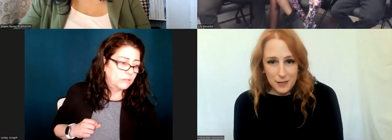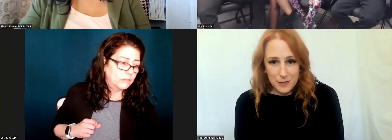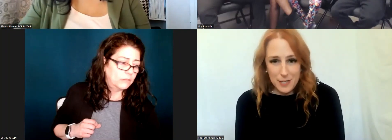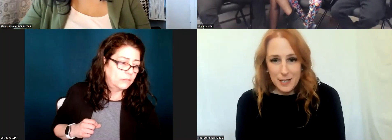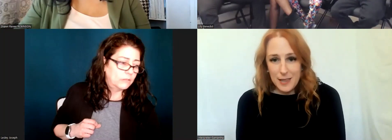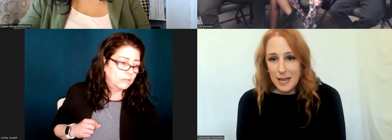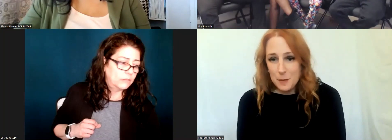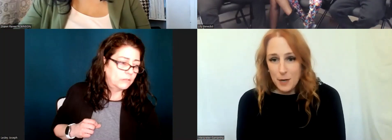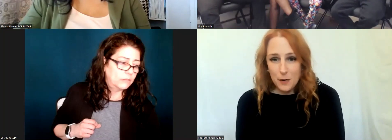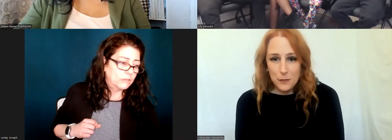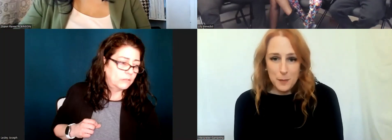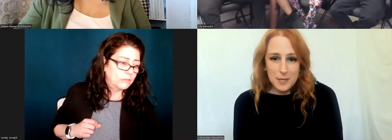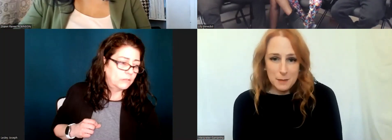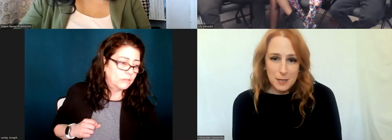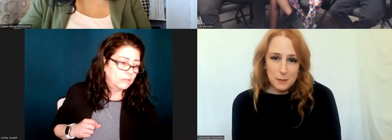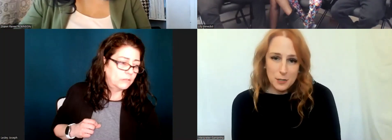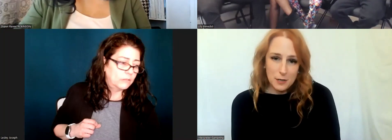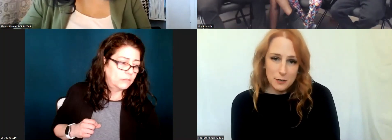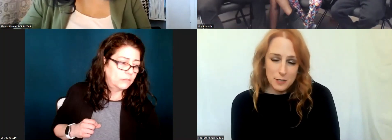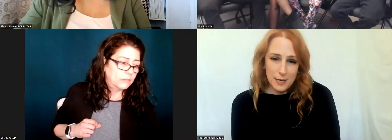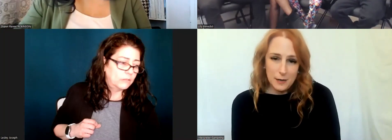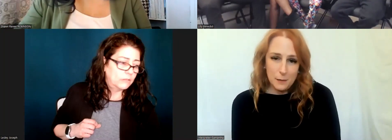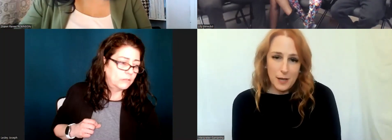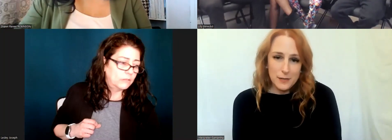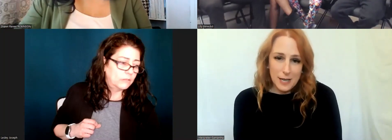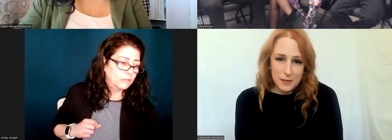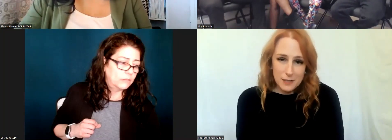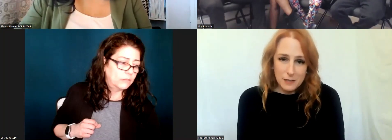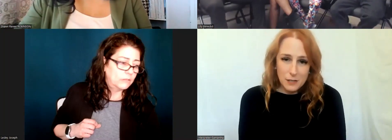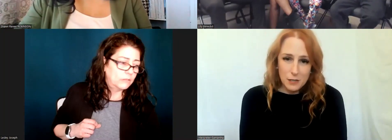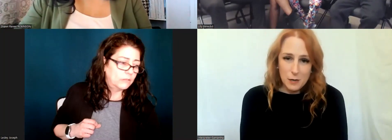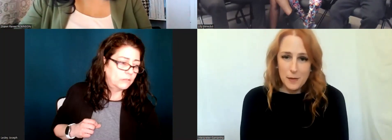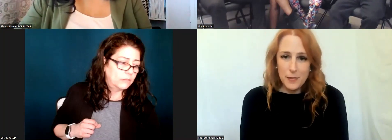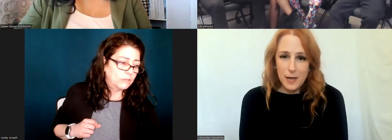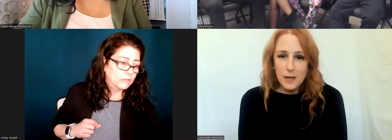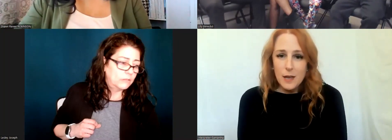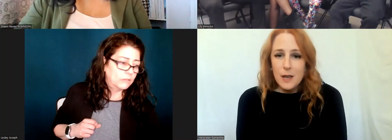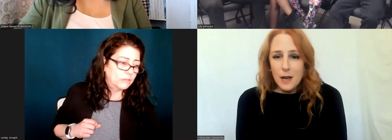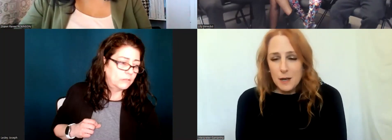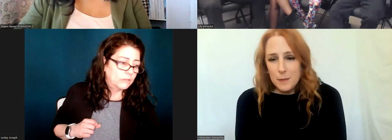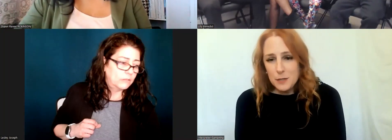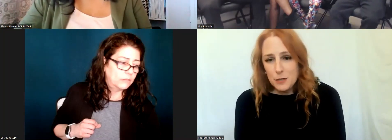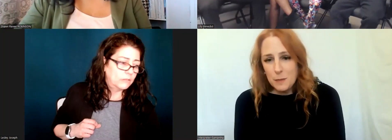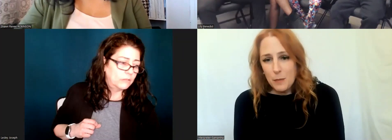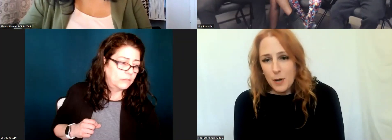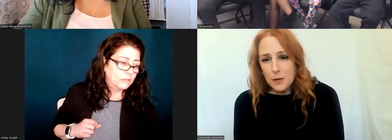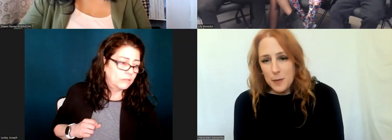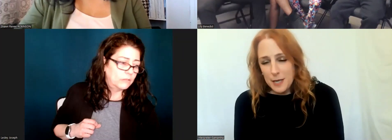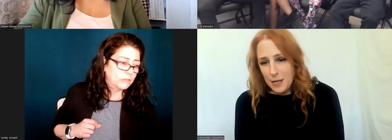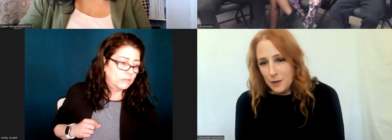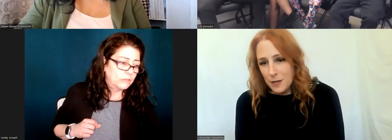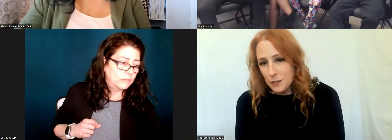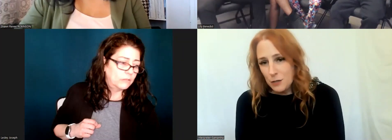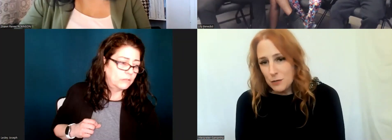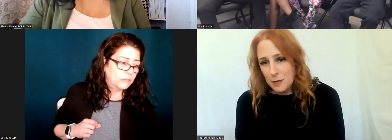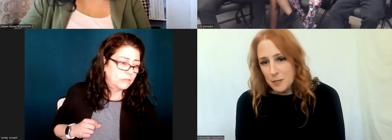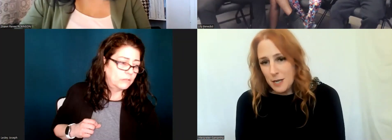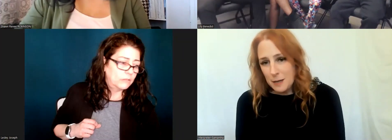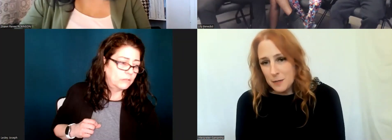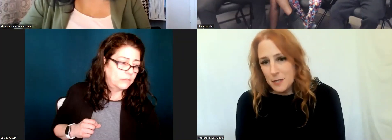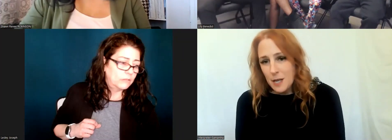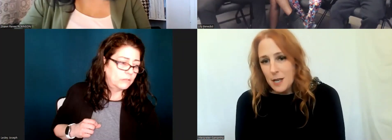they're using, and that can be hard for me sometimes to understand, and we'll have to have a discussion about that. And so my brother, being hearing